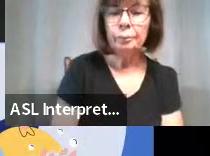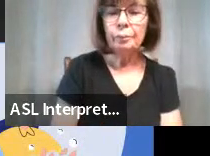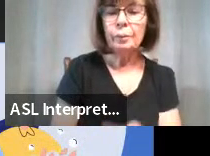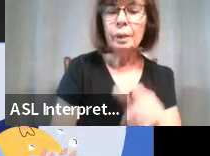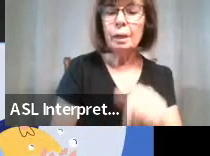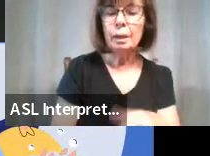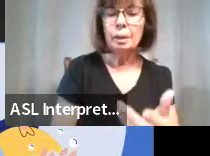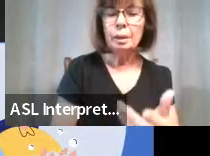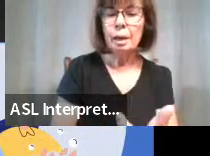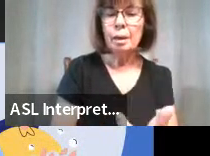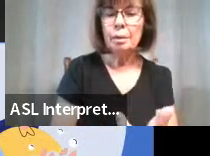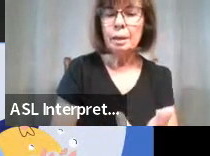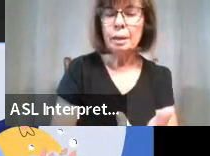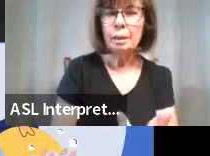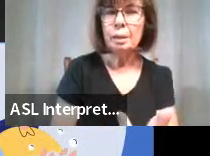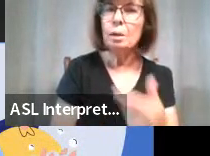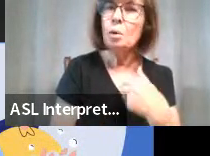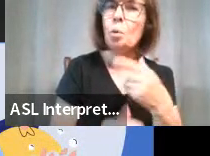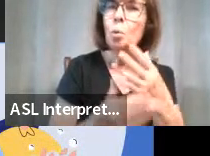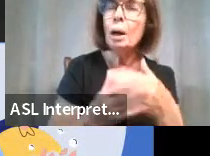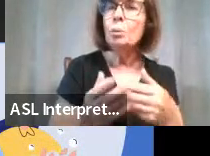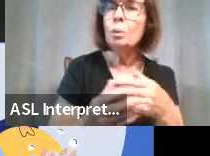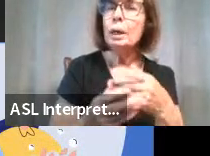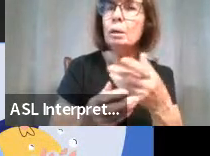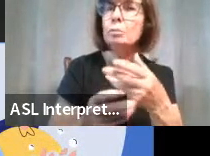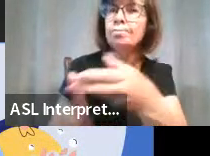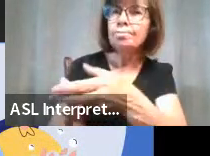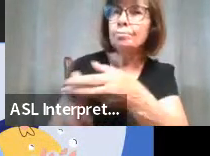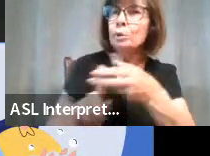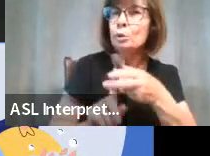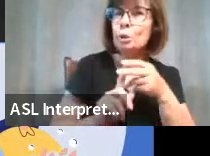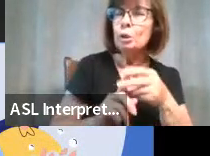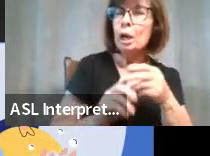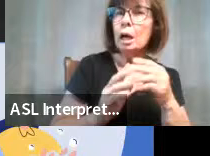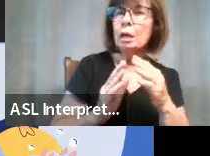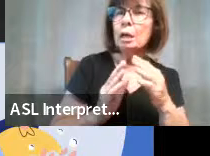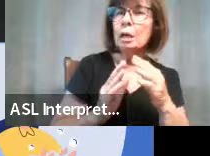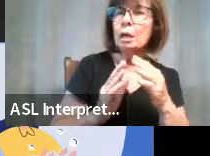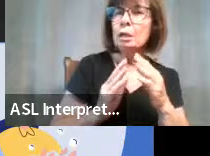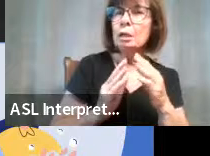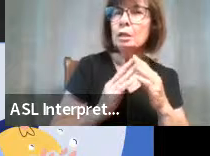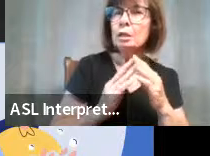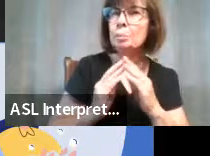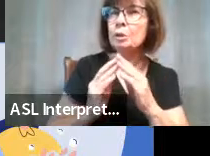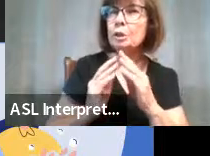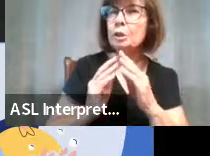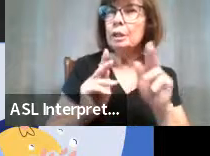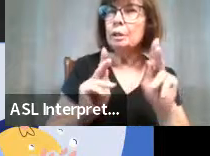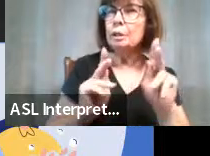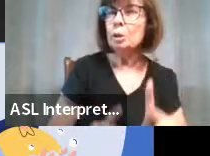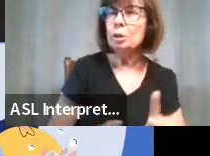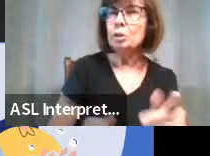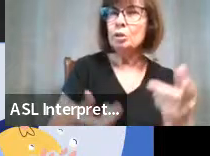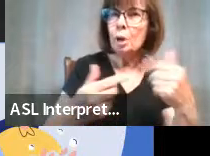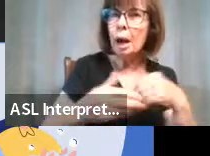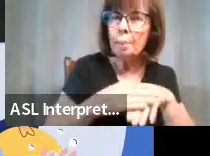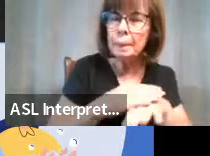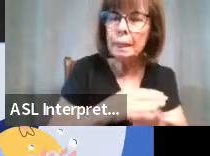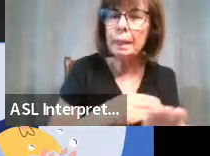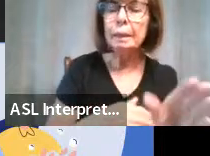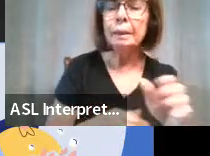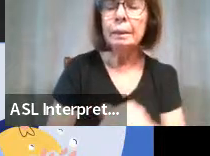community member to come and engage with us in some capacity, whether it is playing or really having a good discussion about the community and so